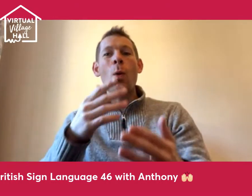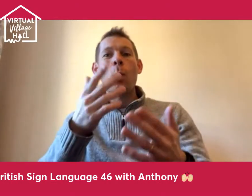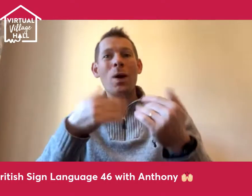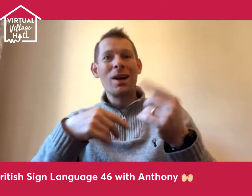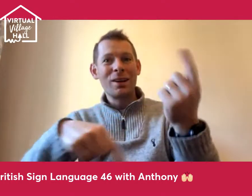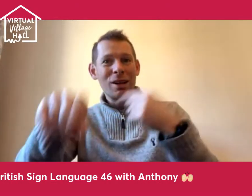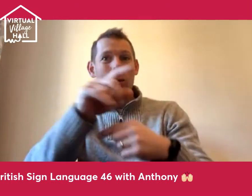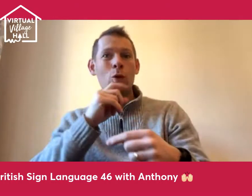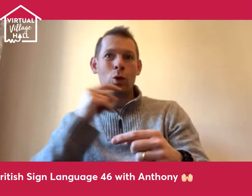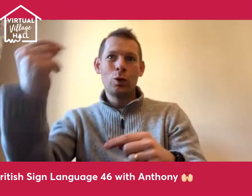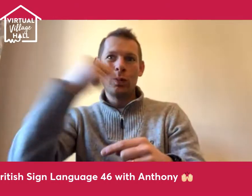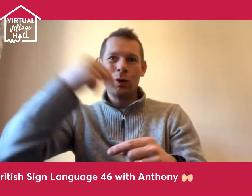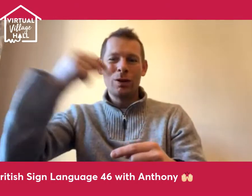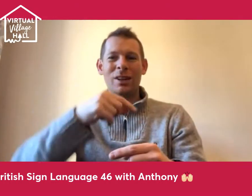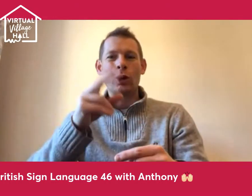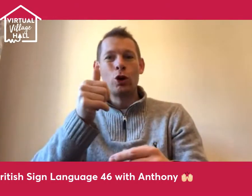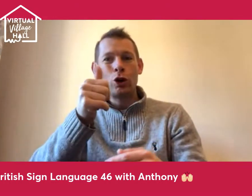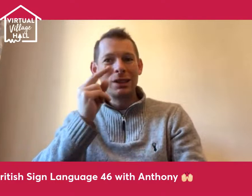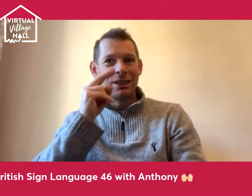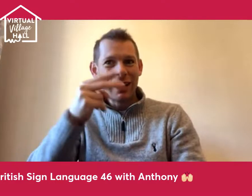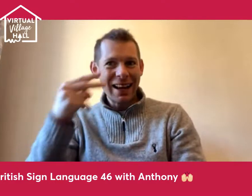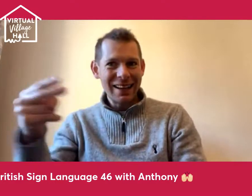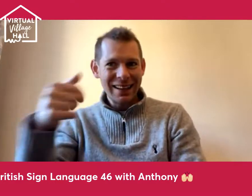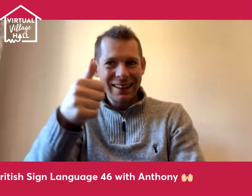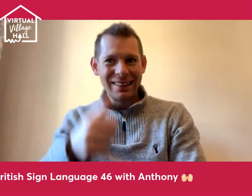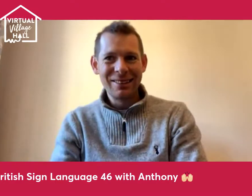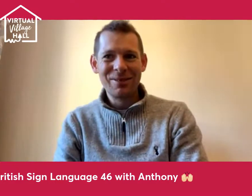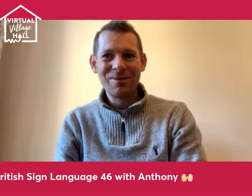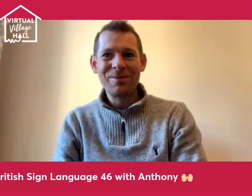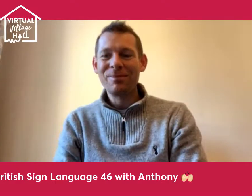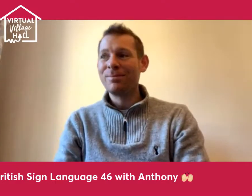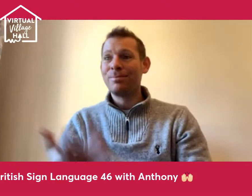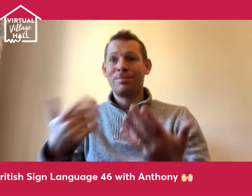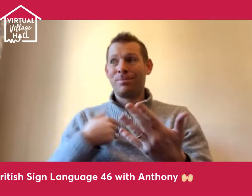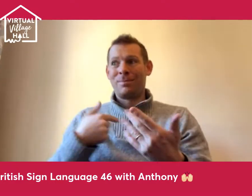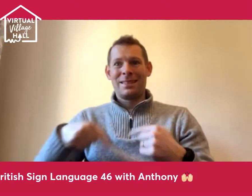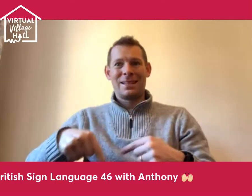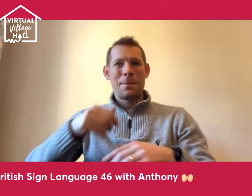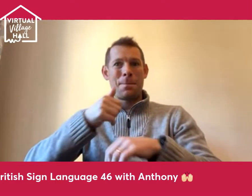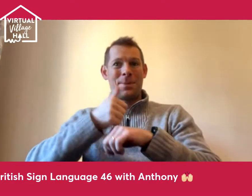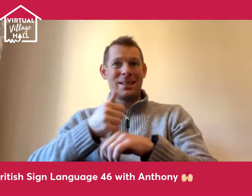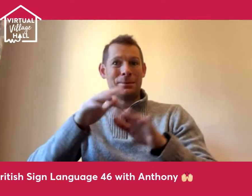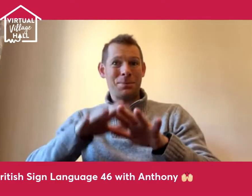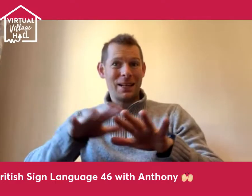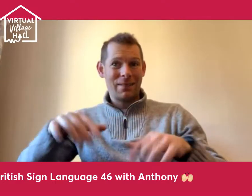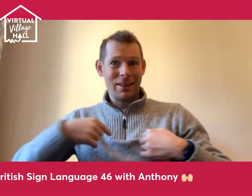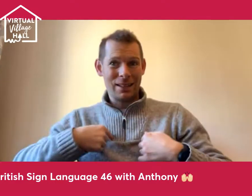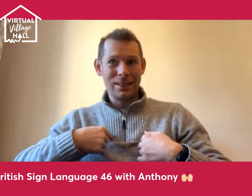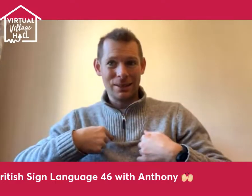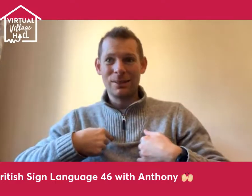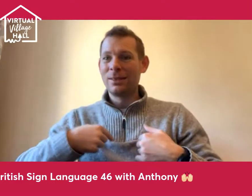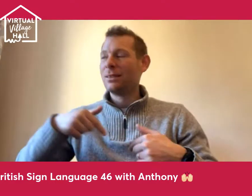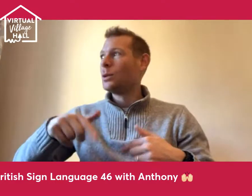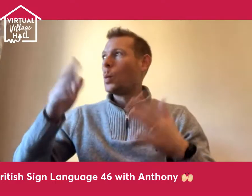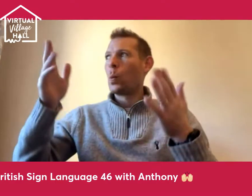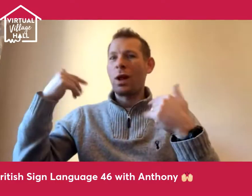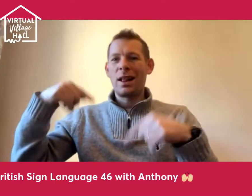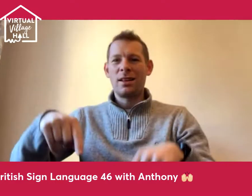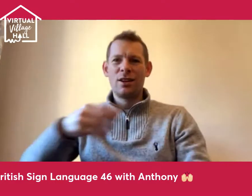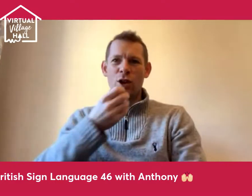welcome. And welcome to our returners. Good to have you back with us again. So, I'm based in Belfast.